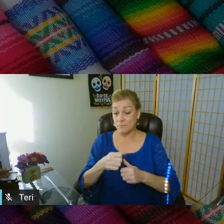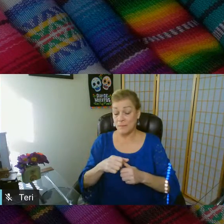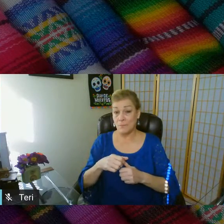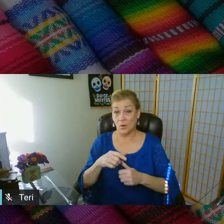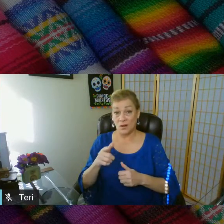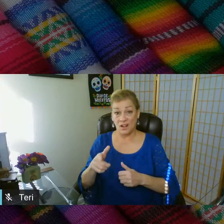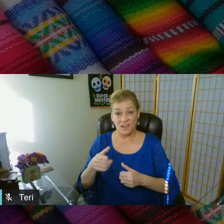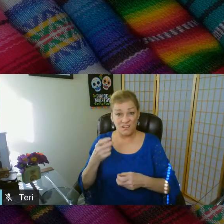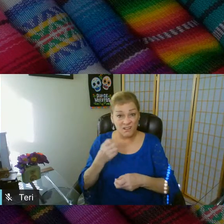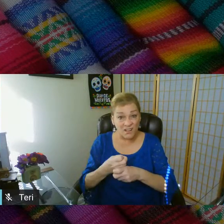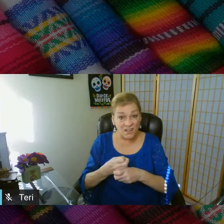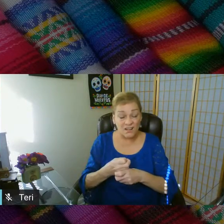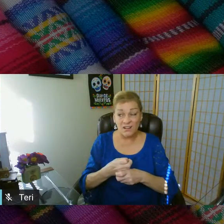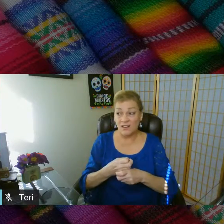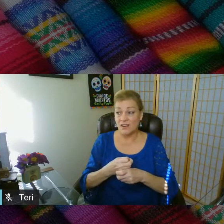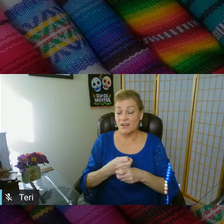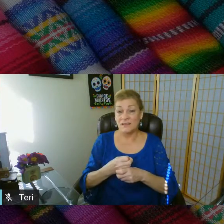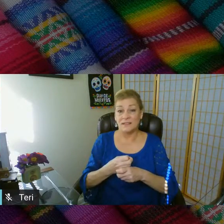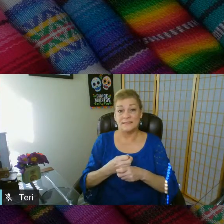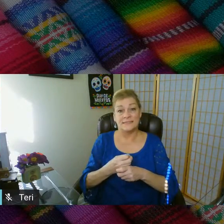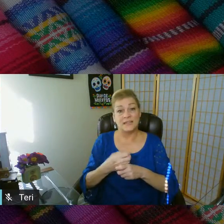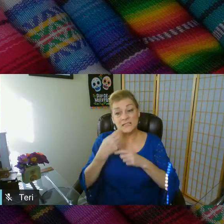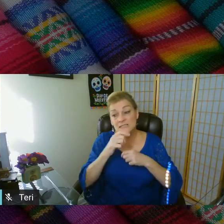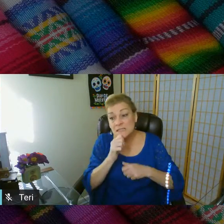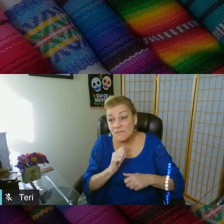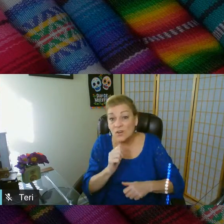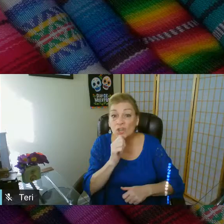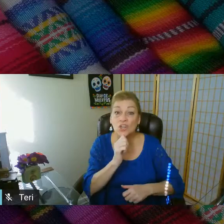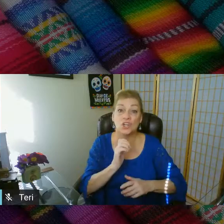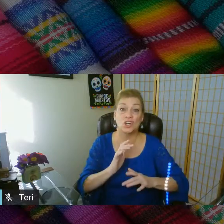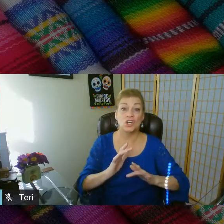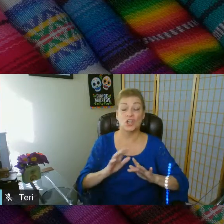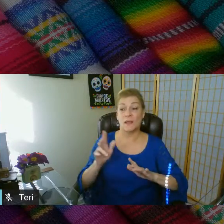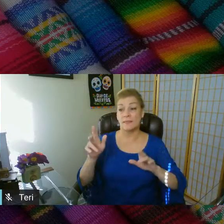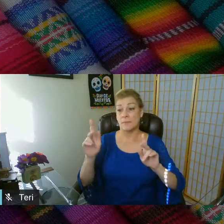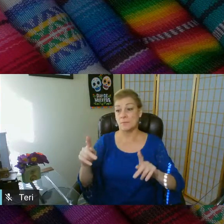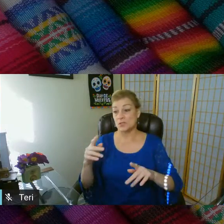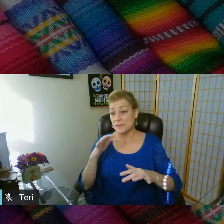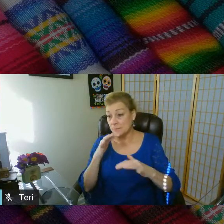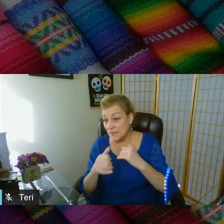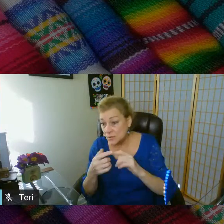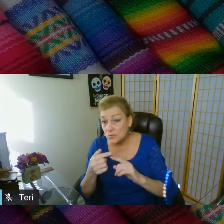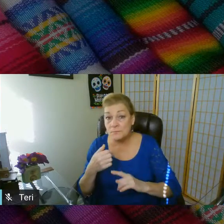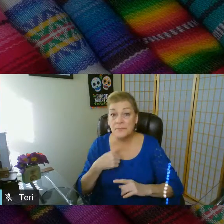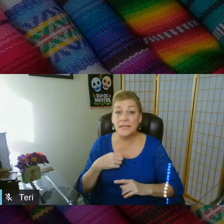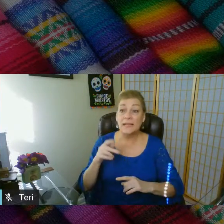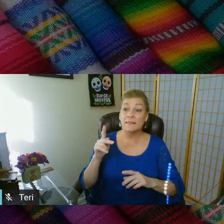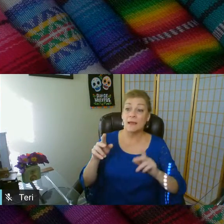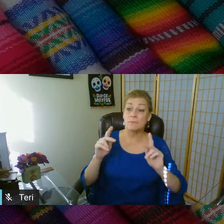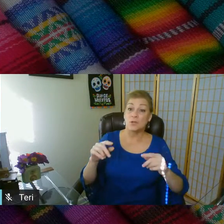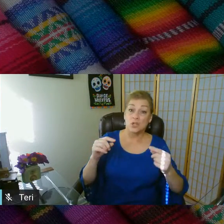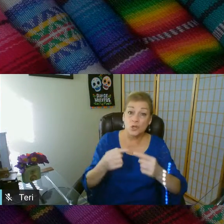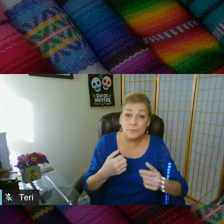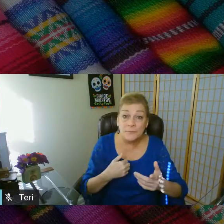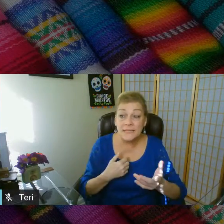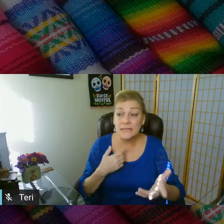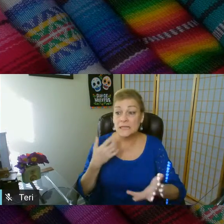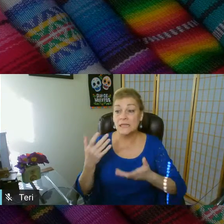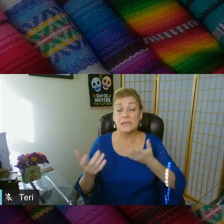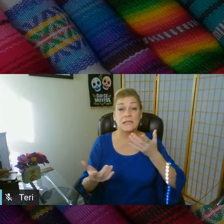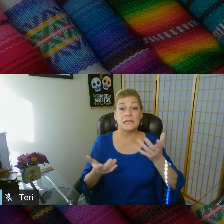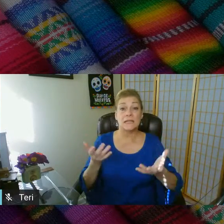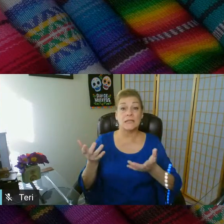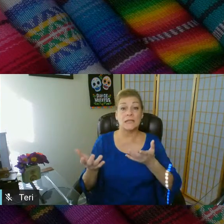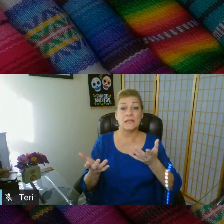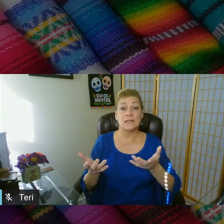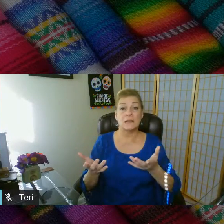time capsule for that? Because if we're doing that in our mind, then you have to think of it, well, if I'm building an ofrenda, an offering to this person,